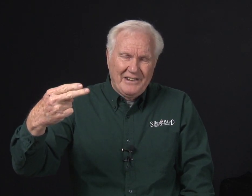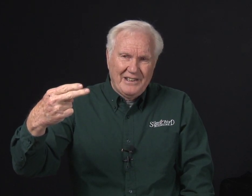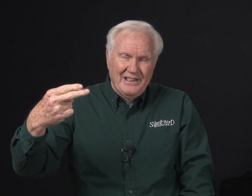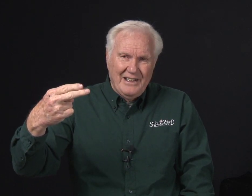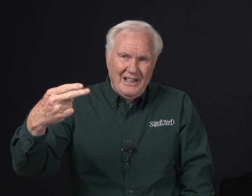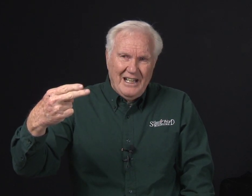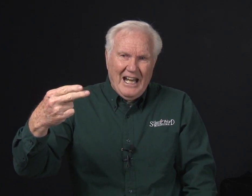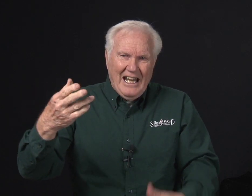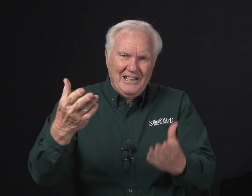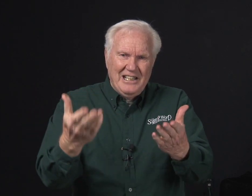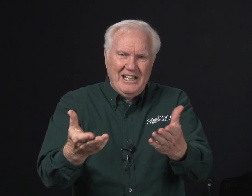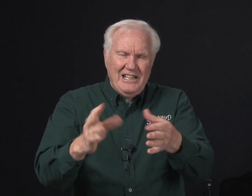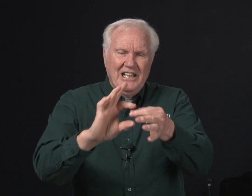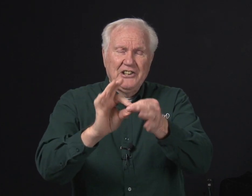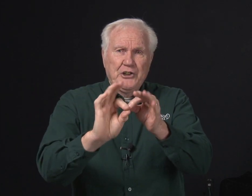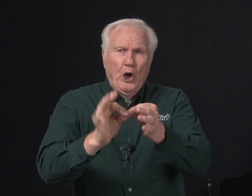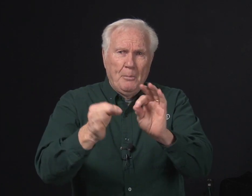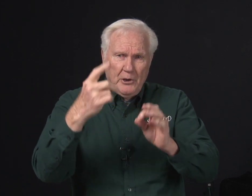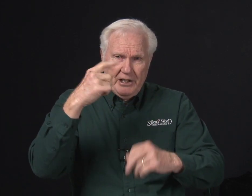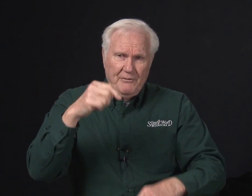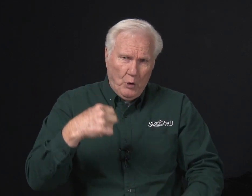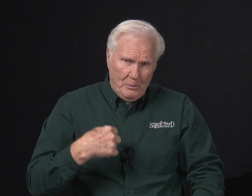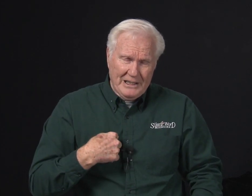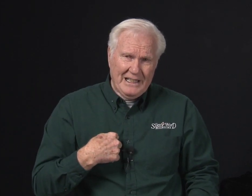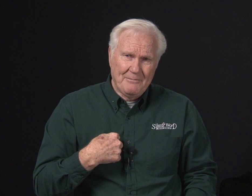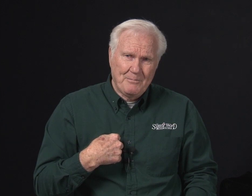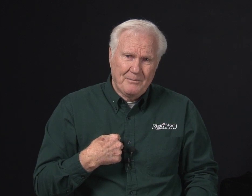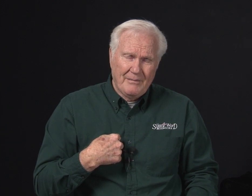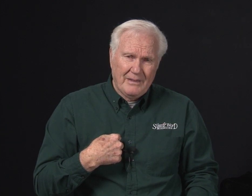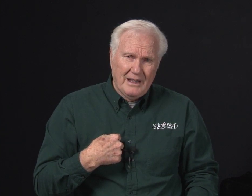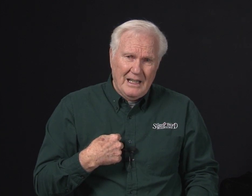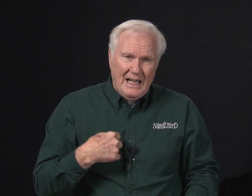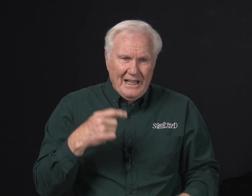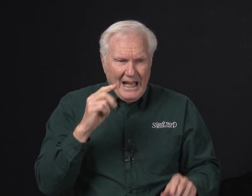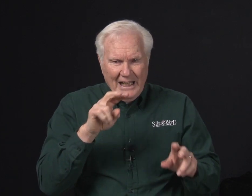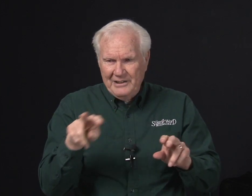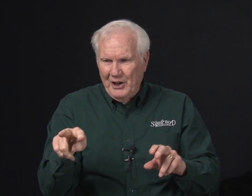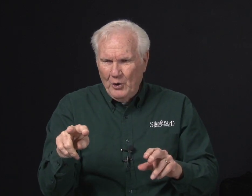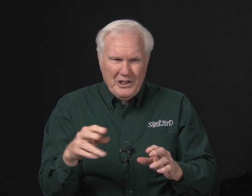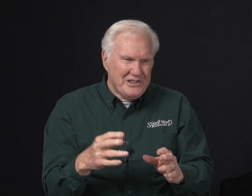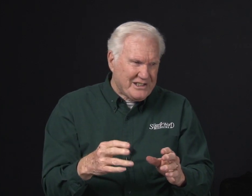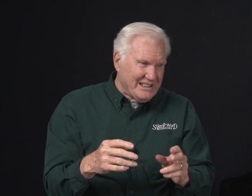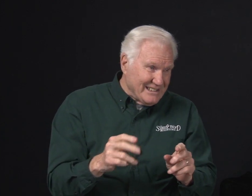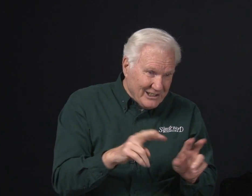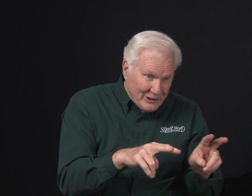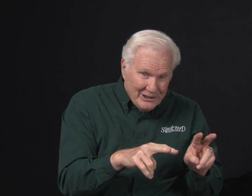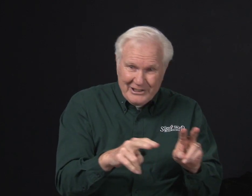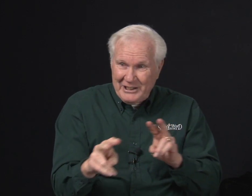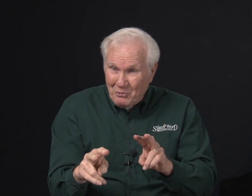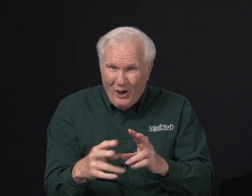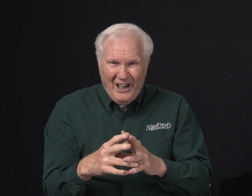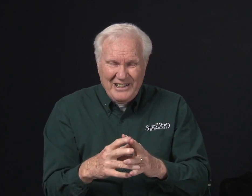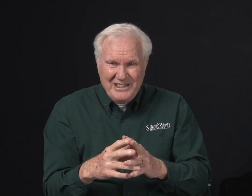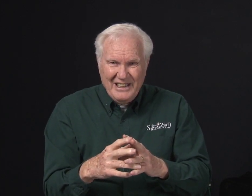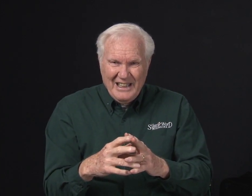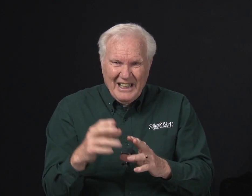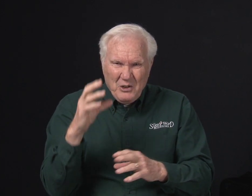Smith, and he interpreted for me. And I noticed and looked and watched, and it